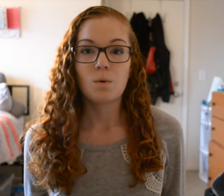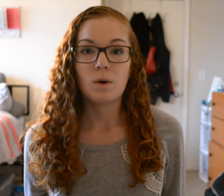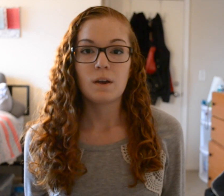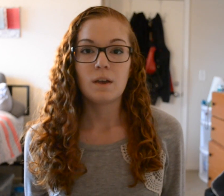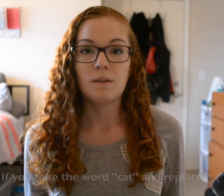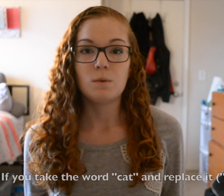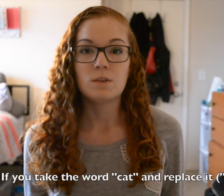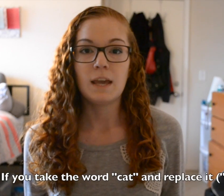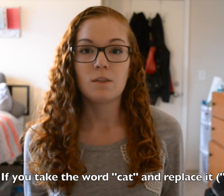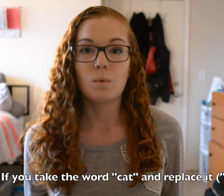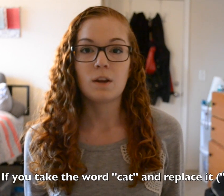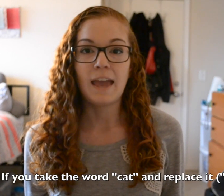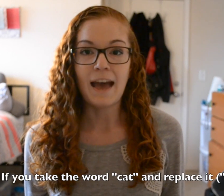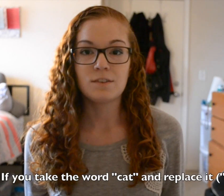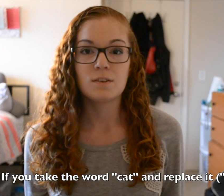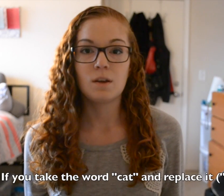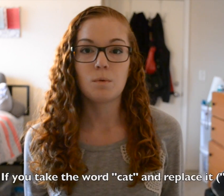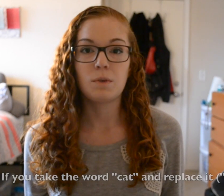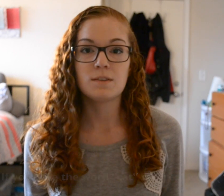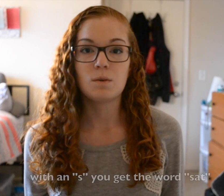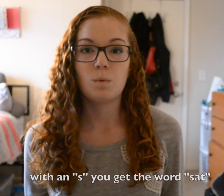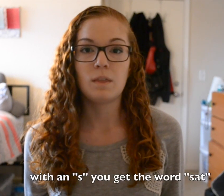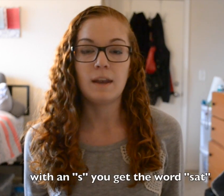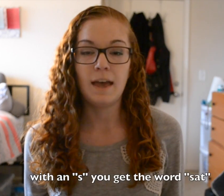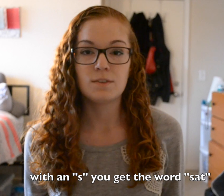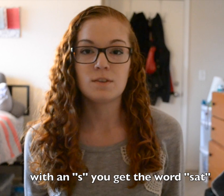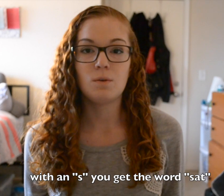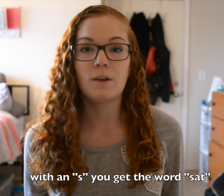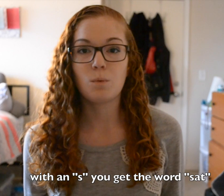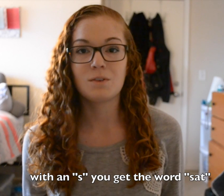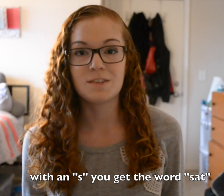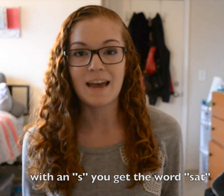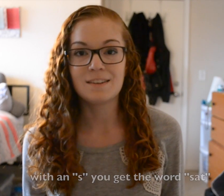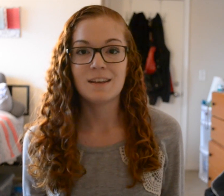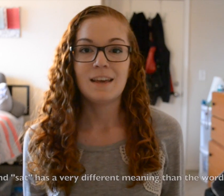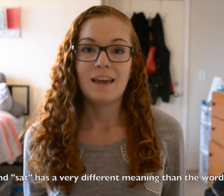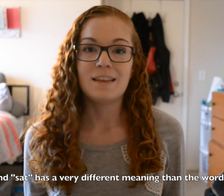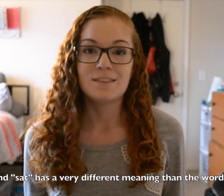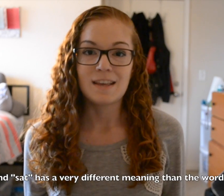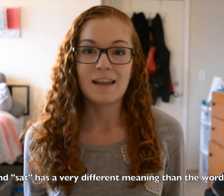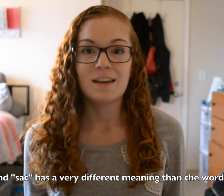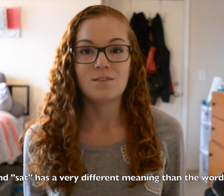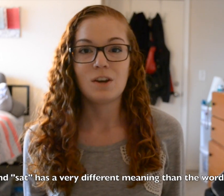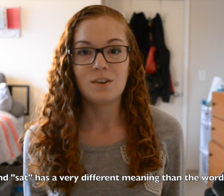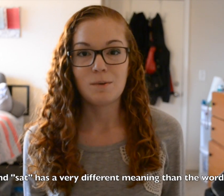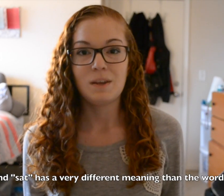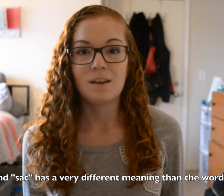So if you take the word cat and replace it with an S, you get the word sat, and sat has a very different meaning than